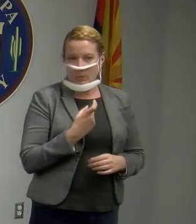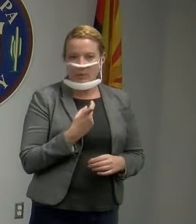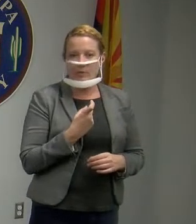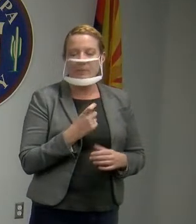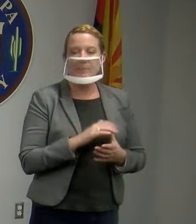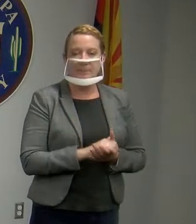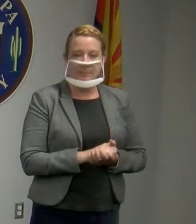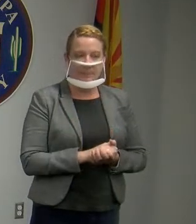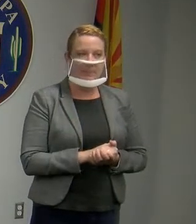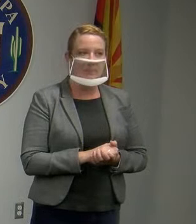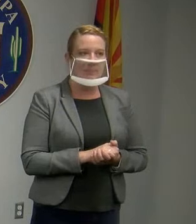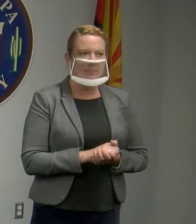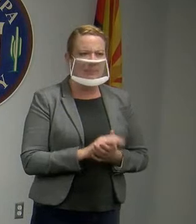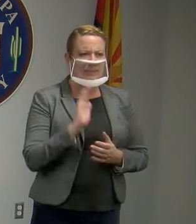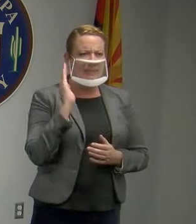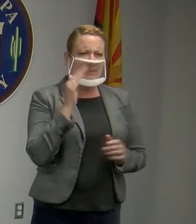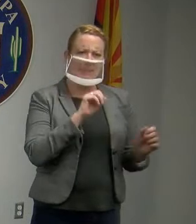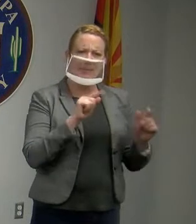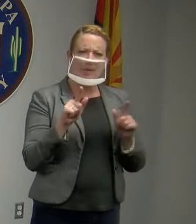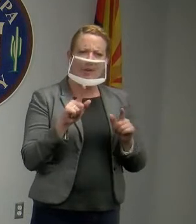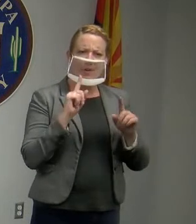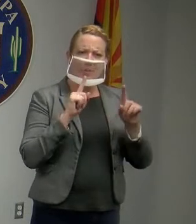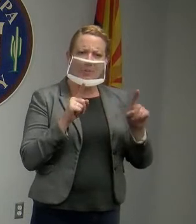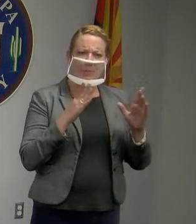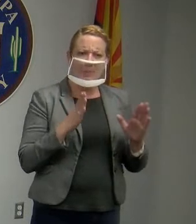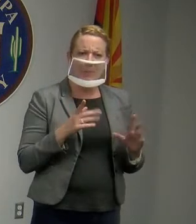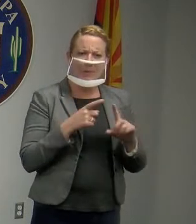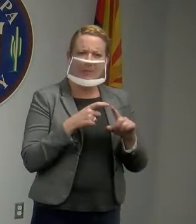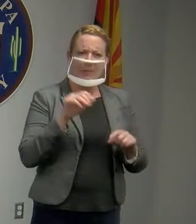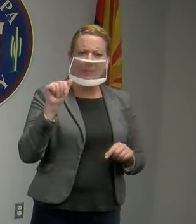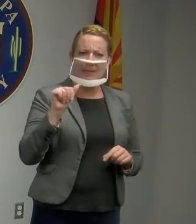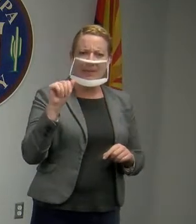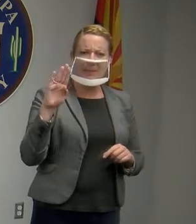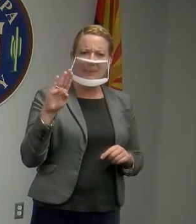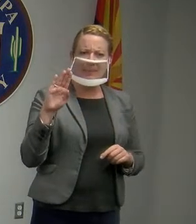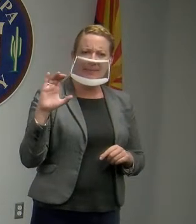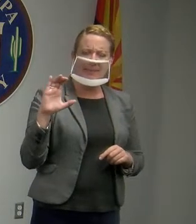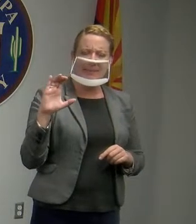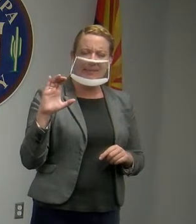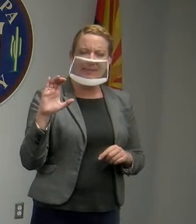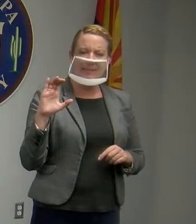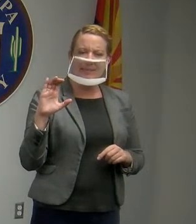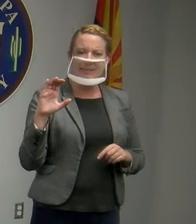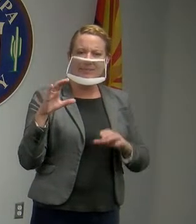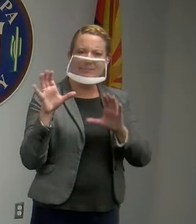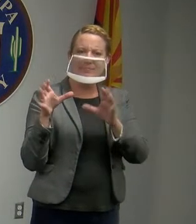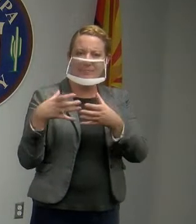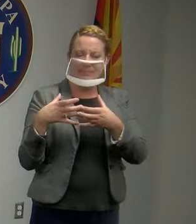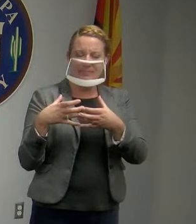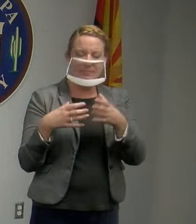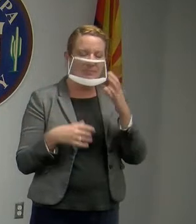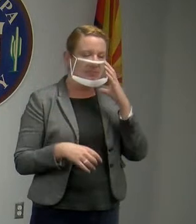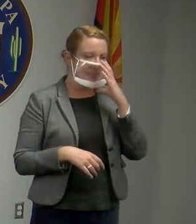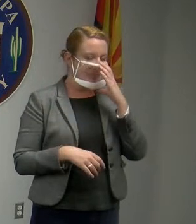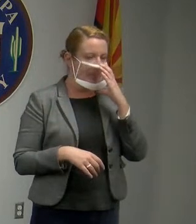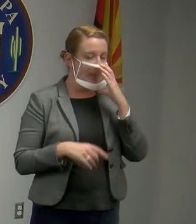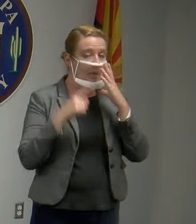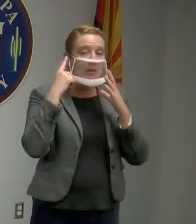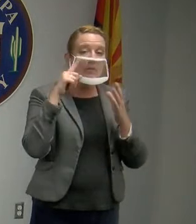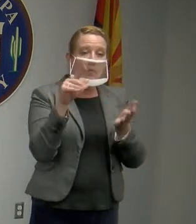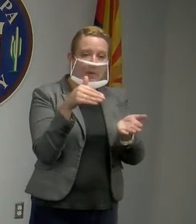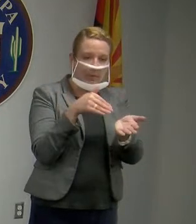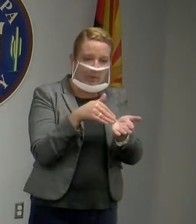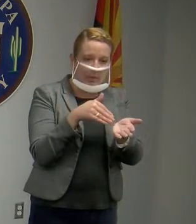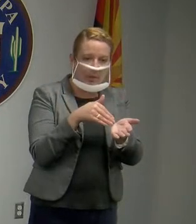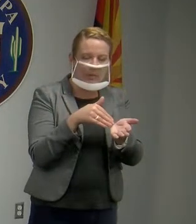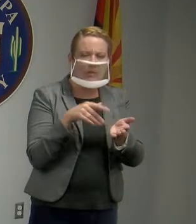We got the ABC 15 show today. Yeah, hey everyone, I think you guys can hear me. Sure. Question for Dr. Sonnenschein, and I know you already addressed cases and deaths, what we might see